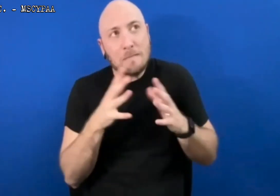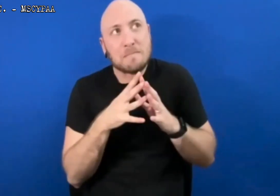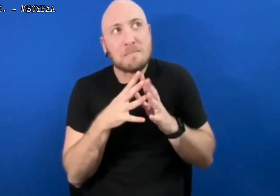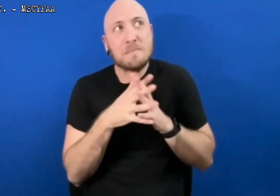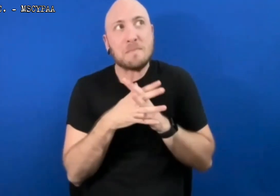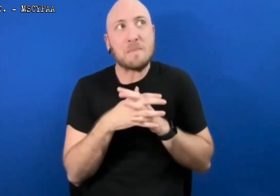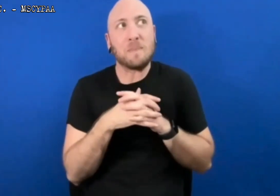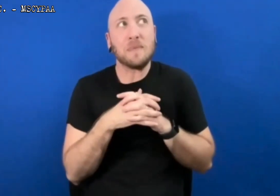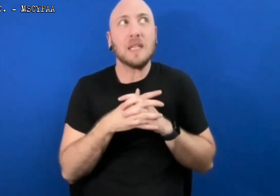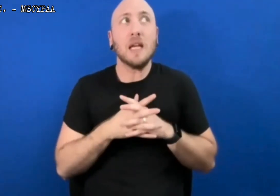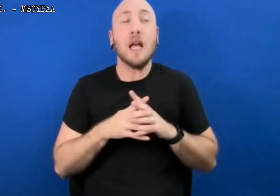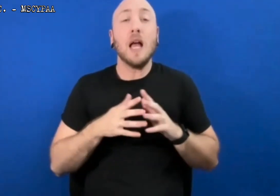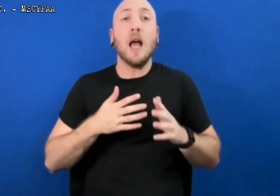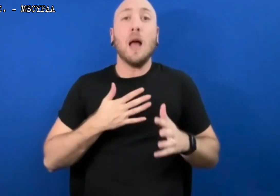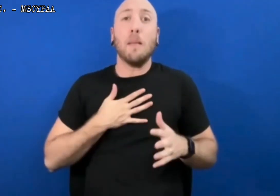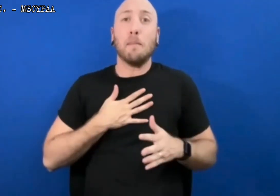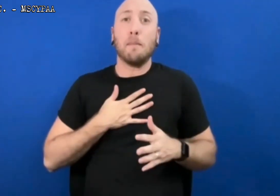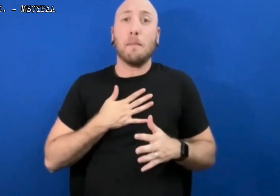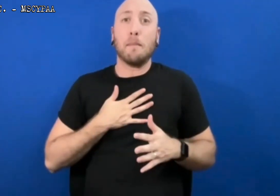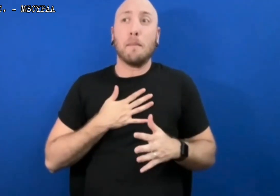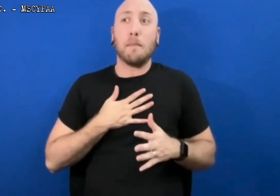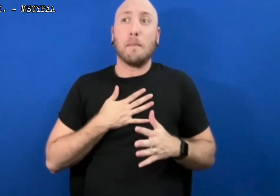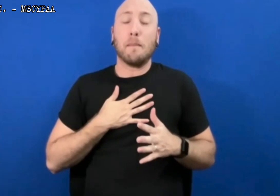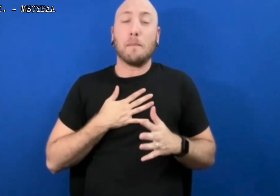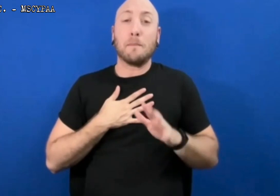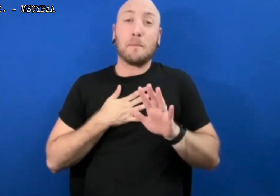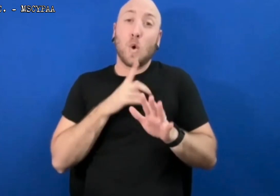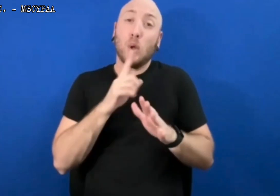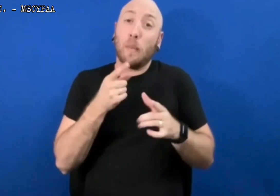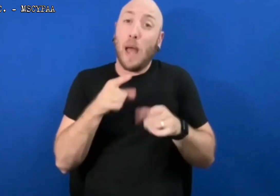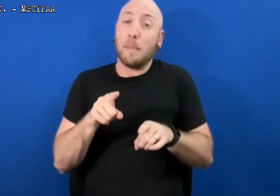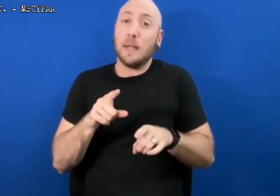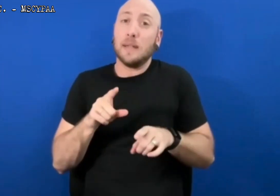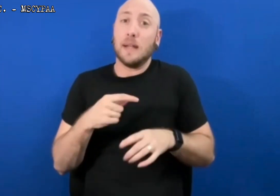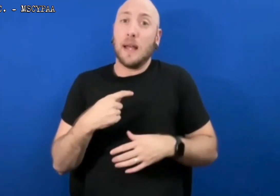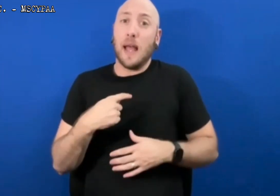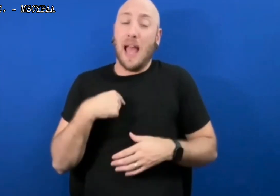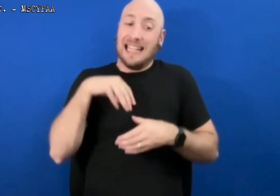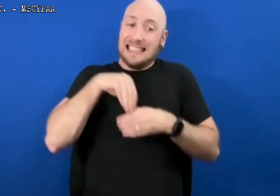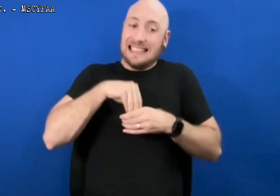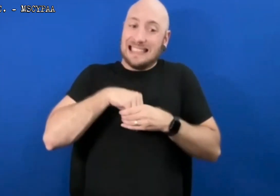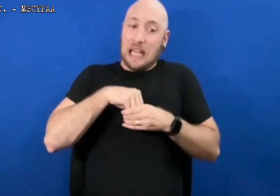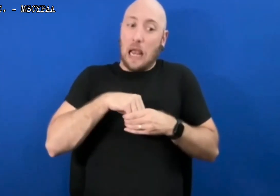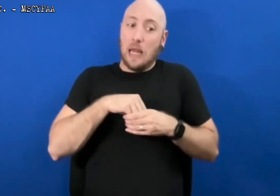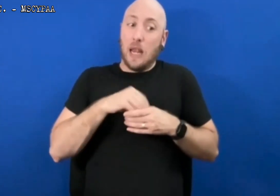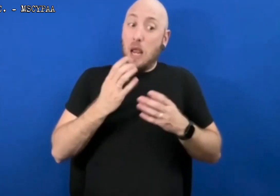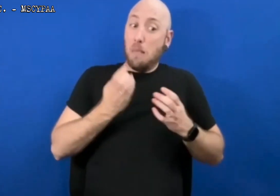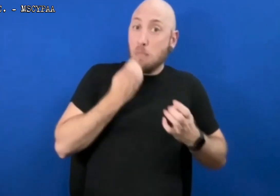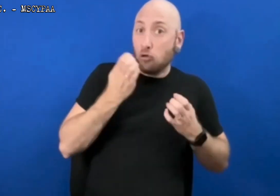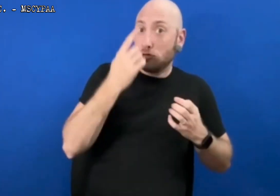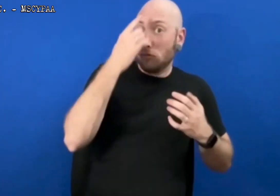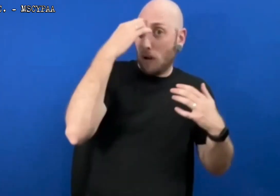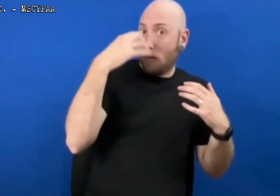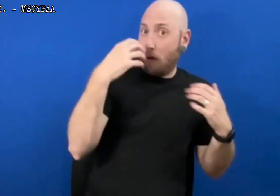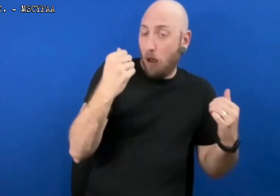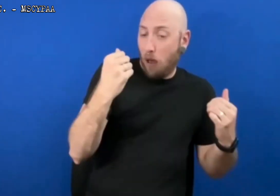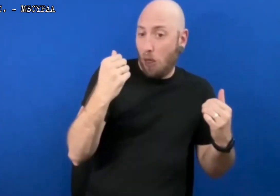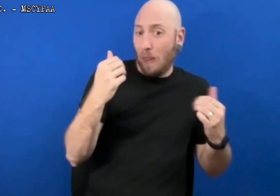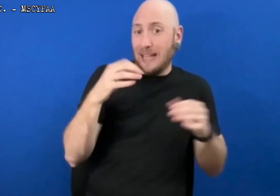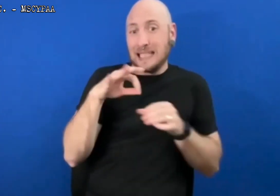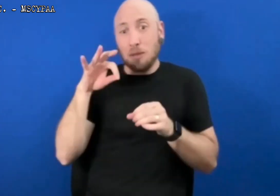say arrested. Like I was decompensating both emotionally and spiritually. So, but